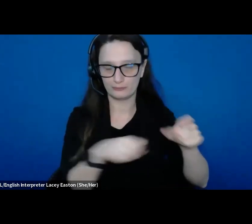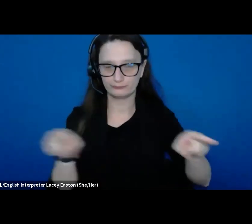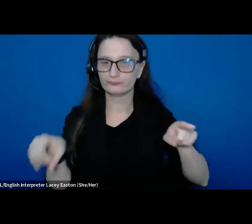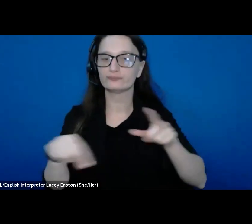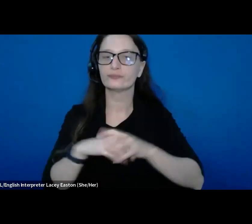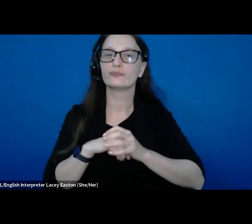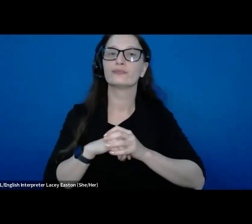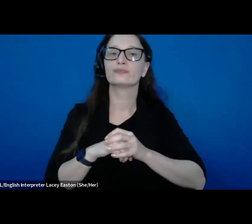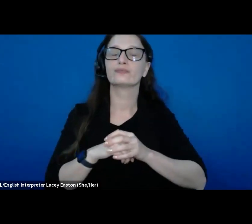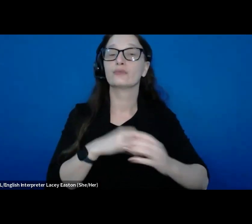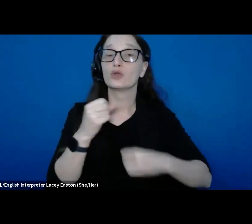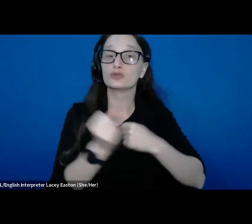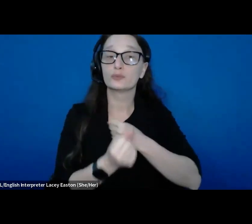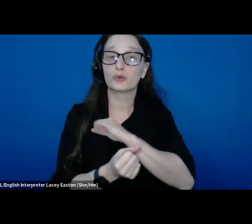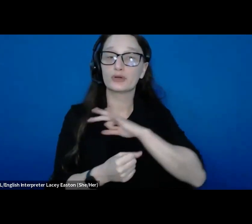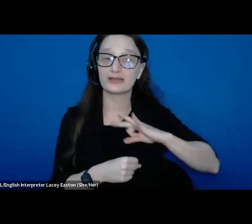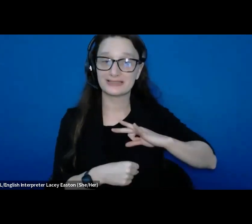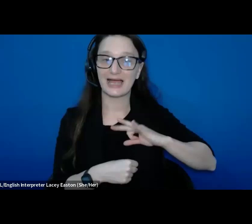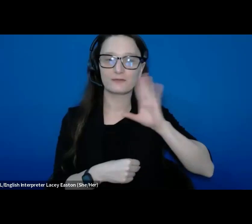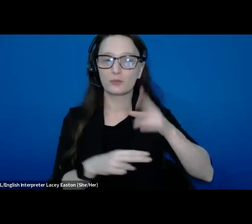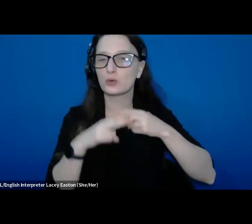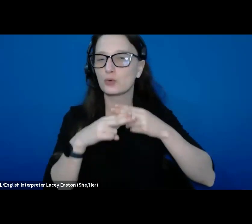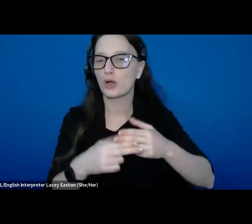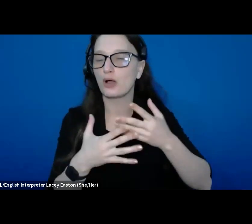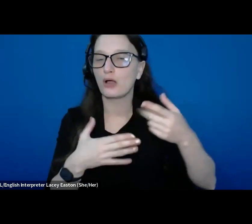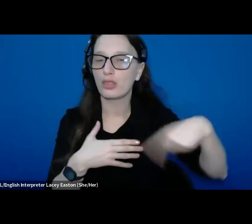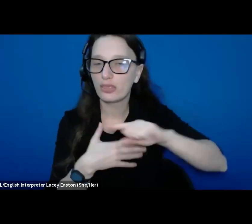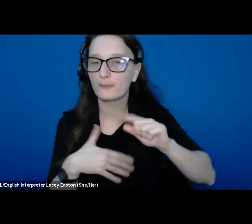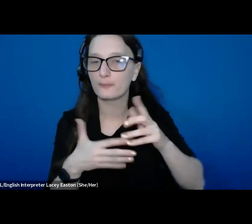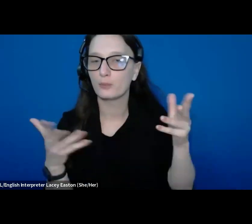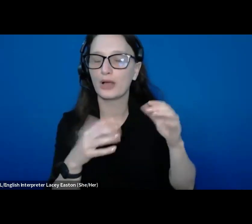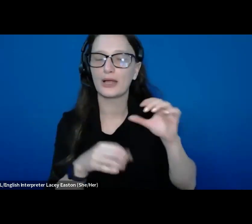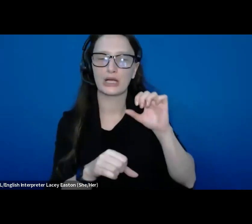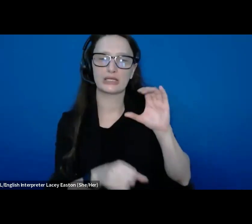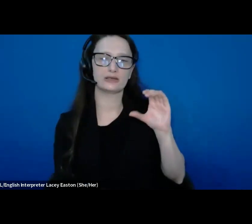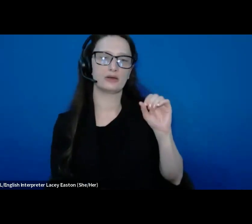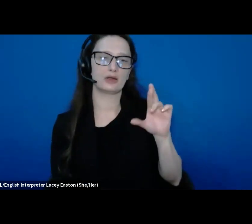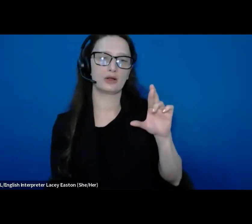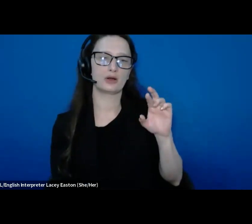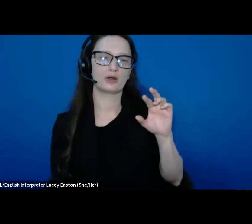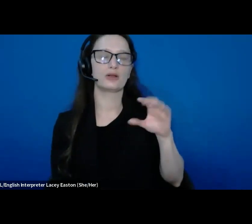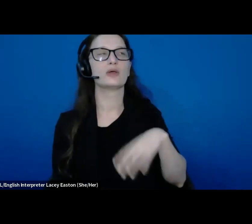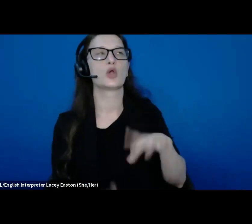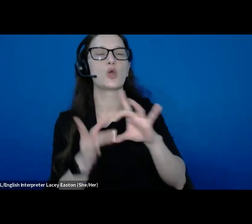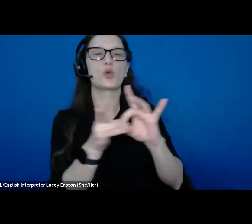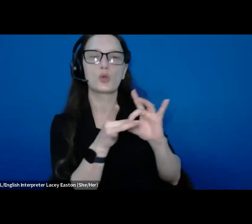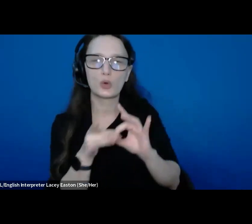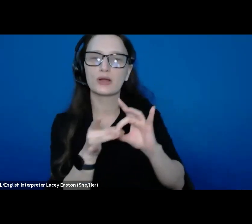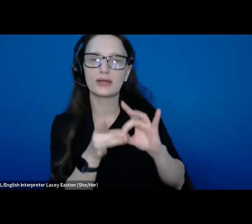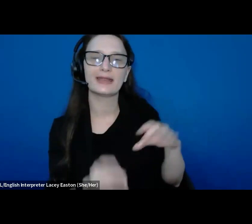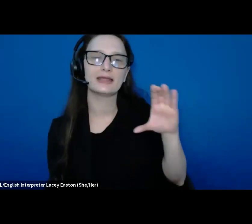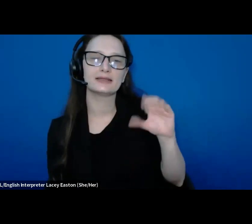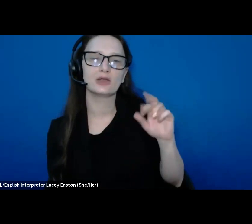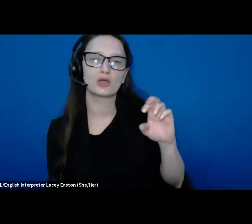The support staff will be referred to as, I believe it was coordinated career navigators.